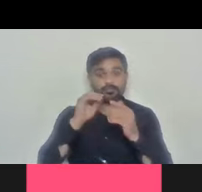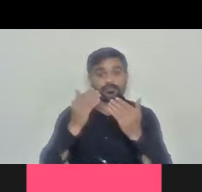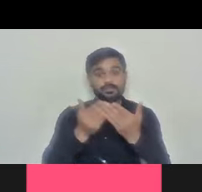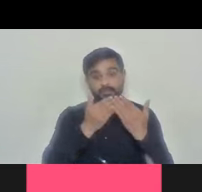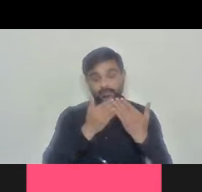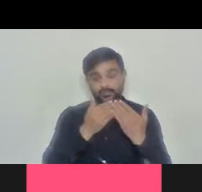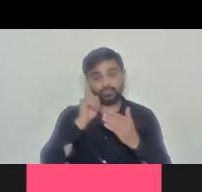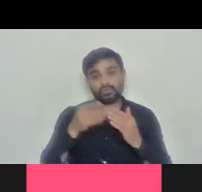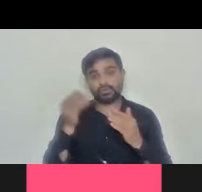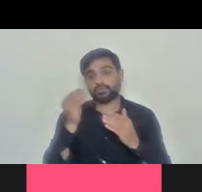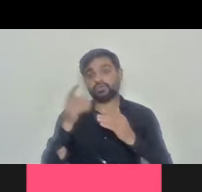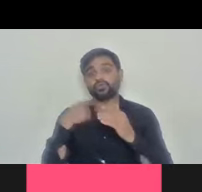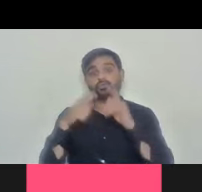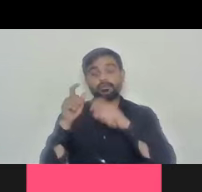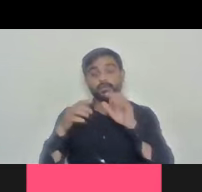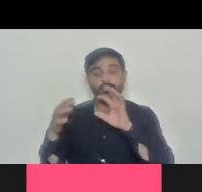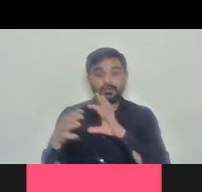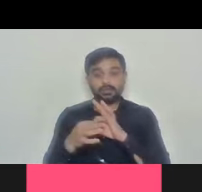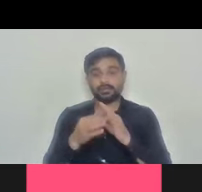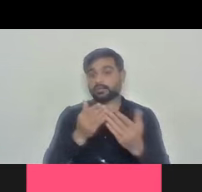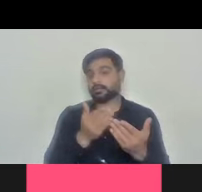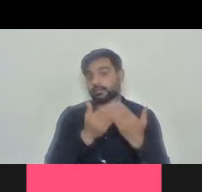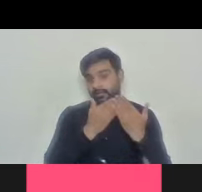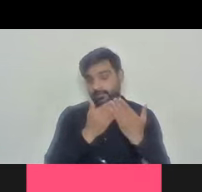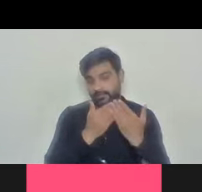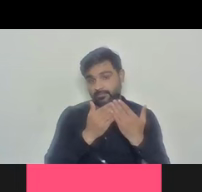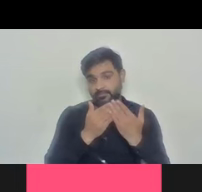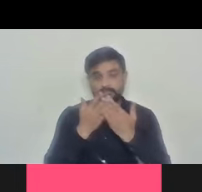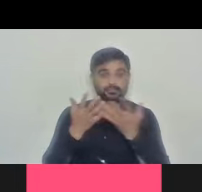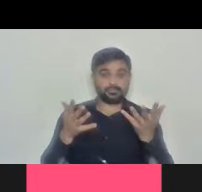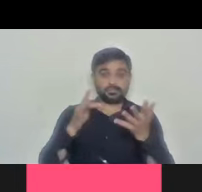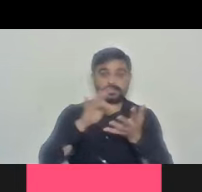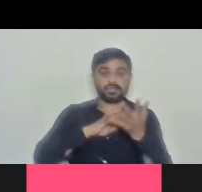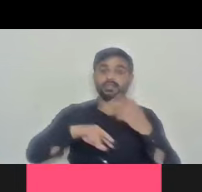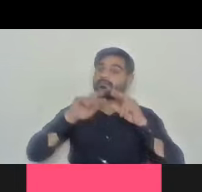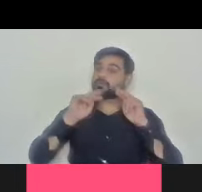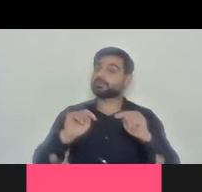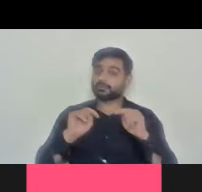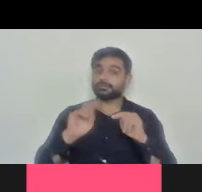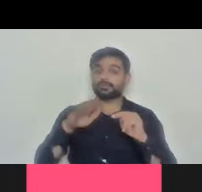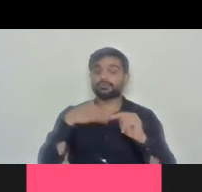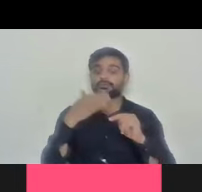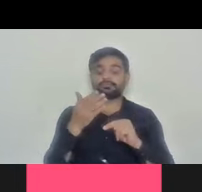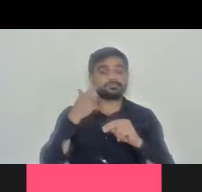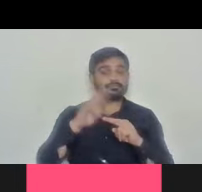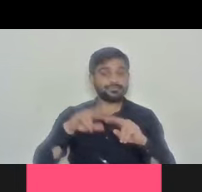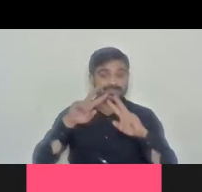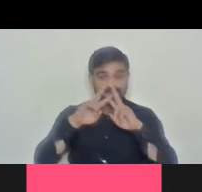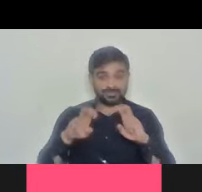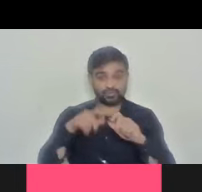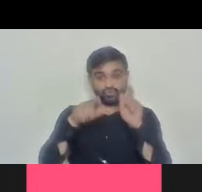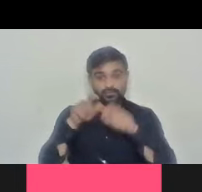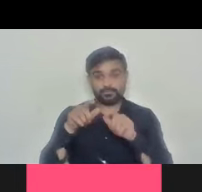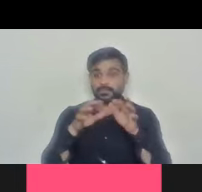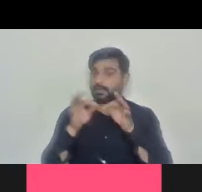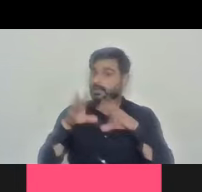You have some sort of support available if you need it. Then as a researcher, you have to